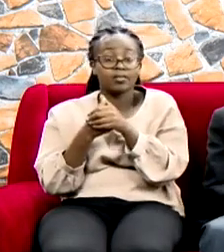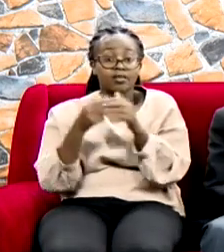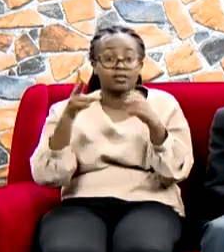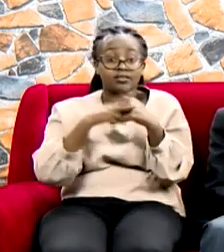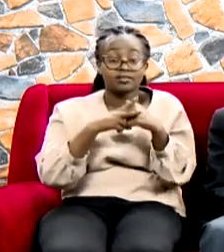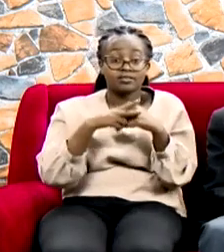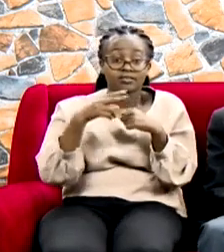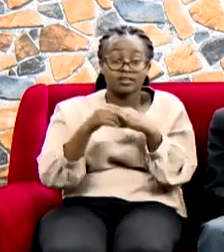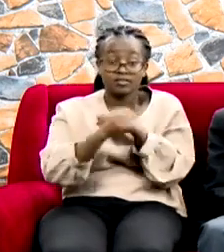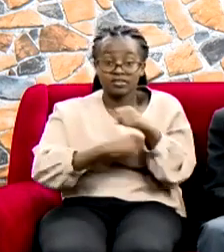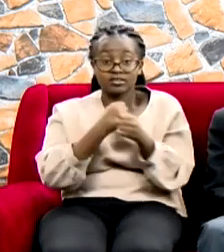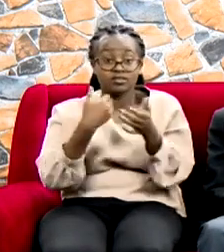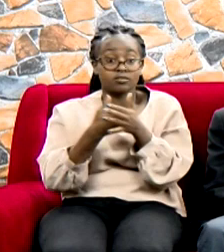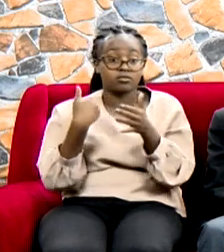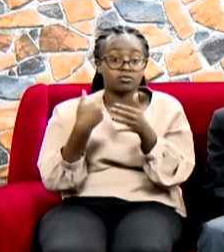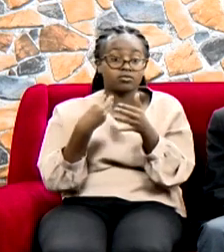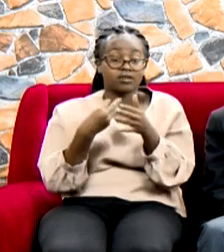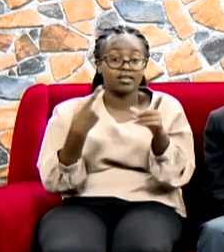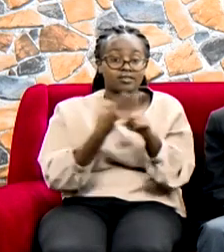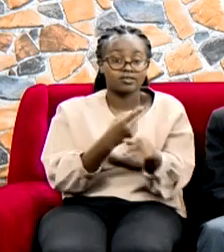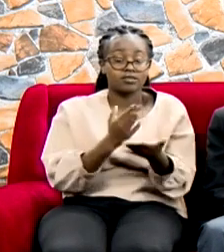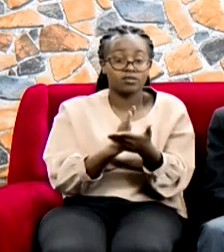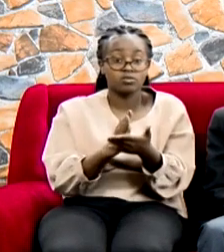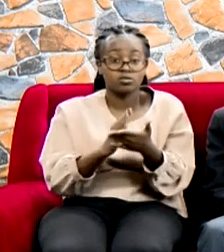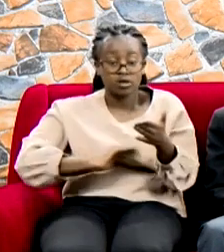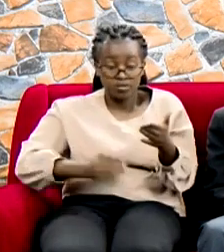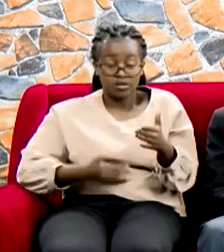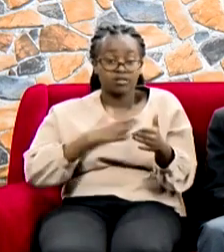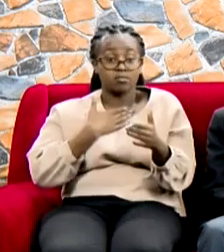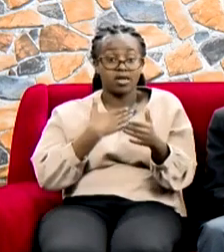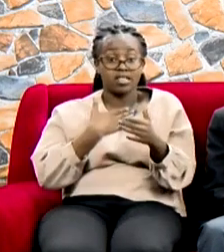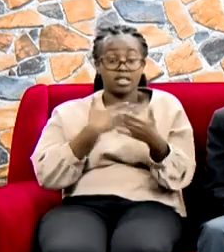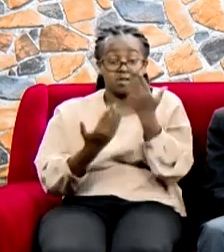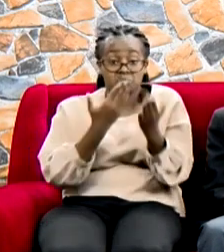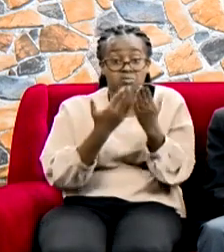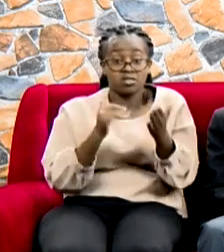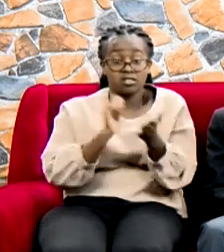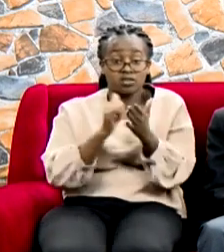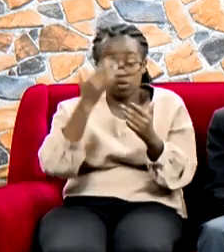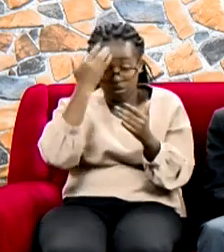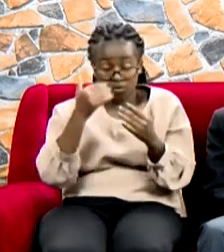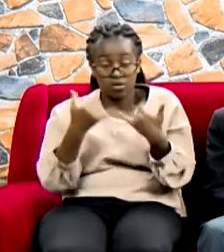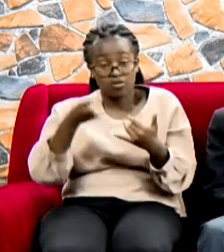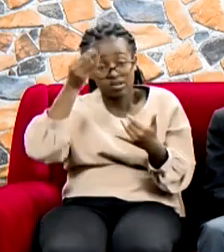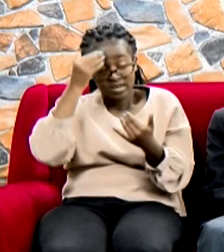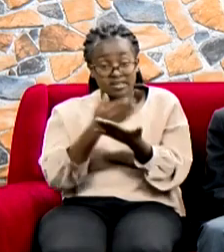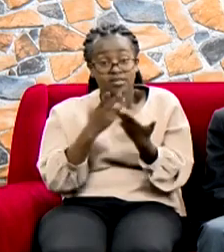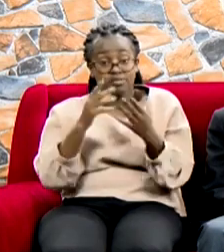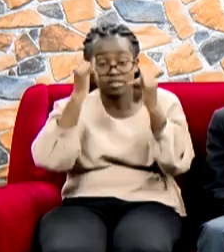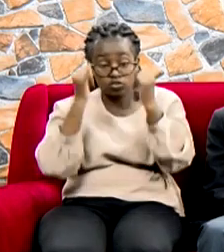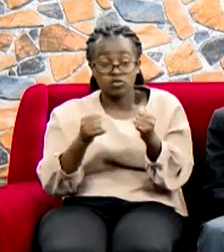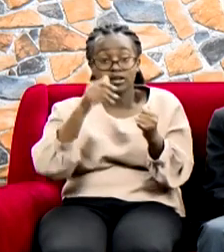7.5 years back what it was like and the difference between my pregnancies. Then maybe that way. So we've learned something new. You can actually